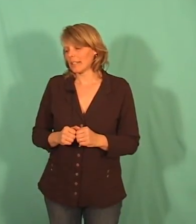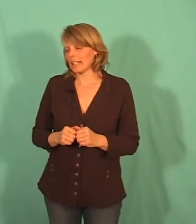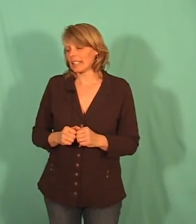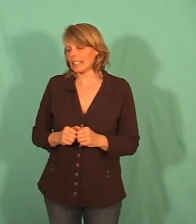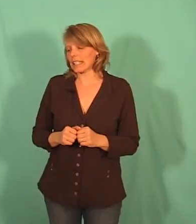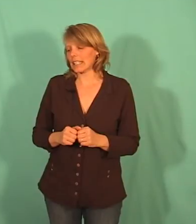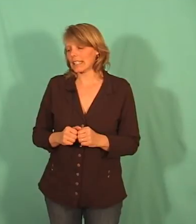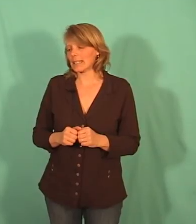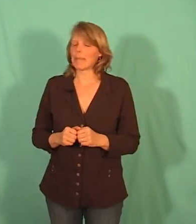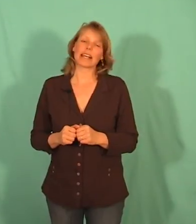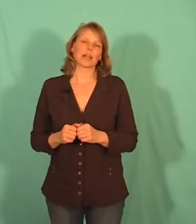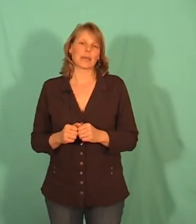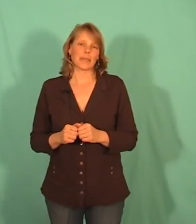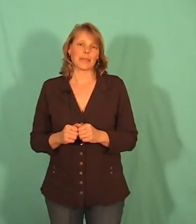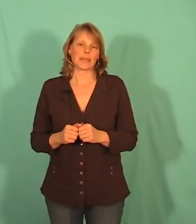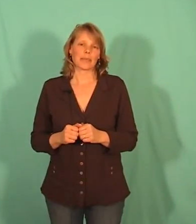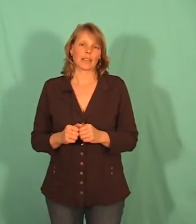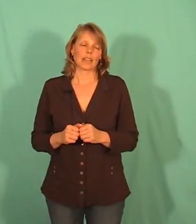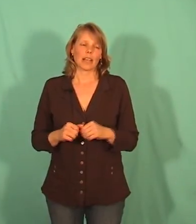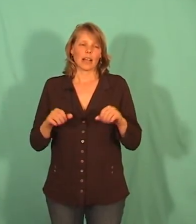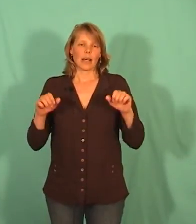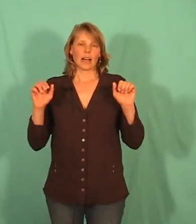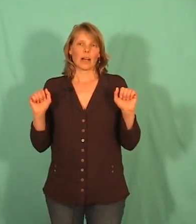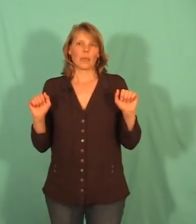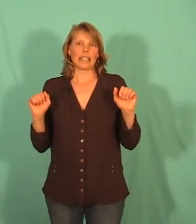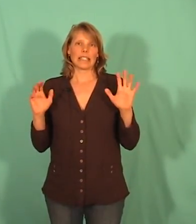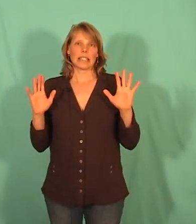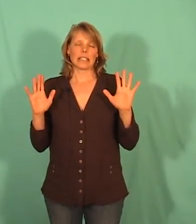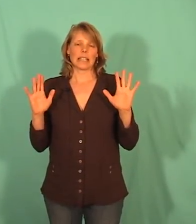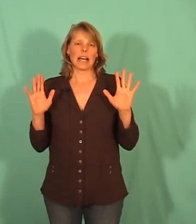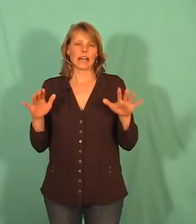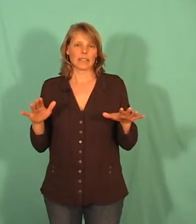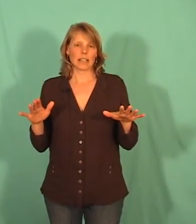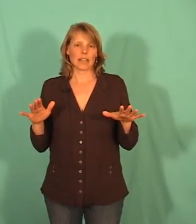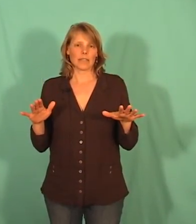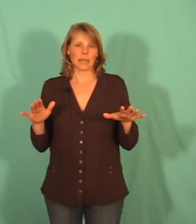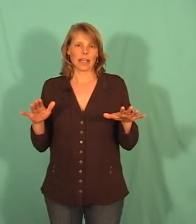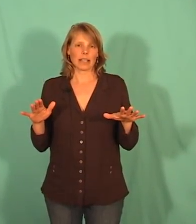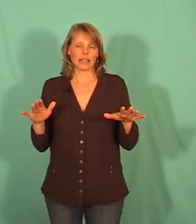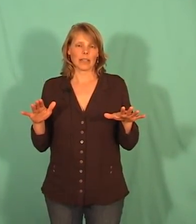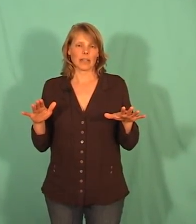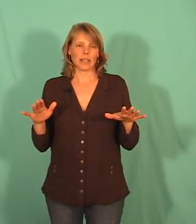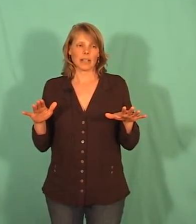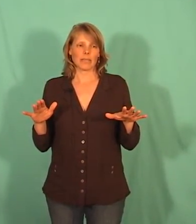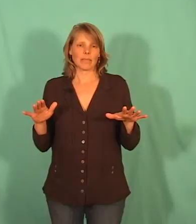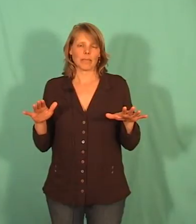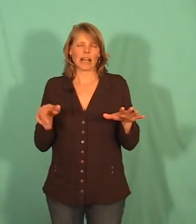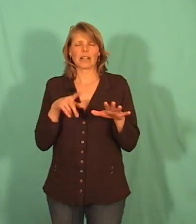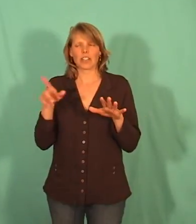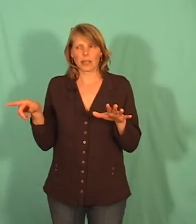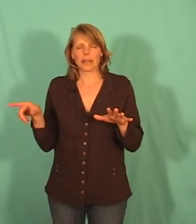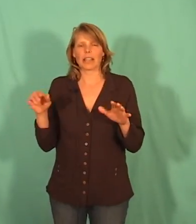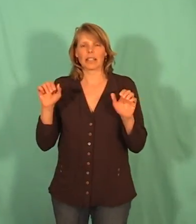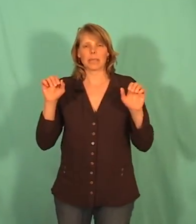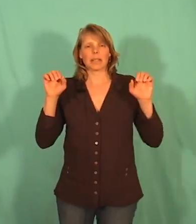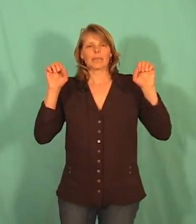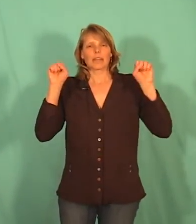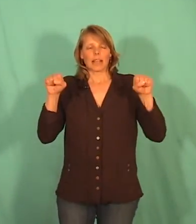Next is mango. We didn't have a sign for mango. I'll talk about that in a minute.